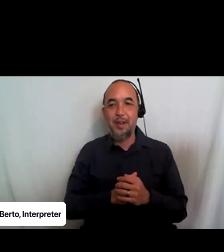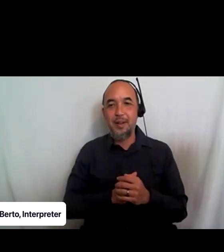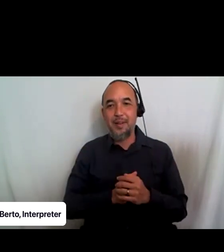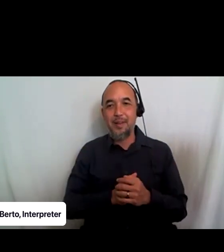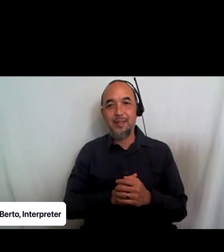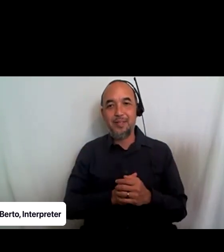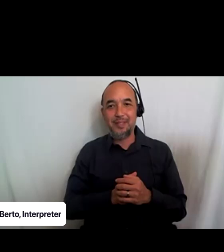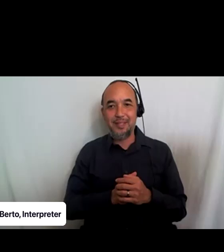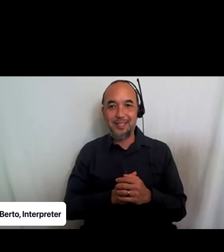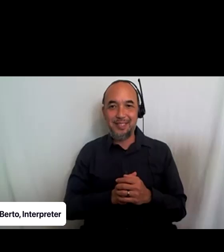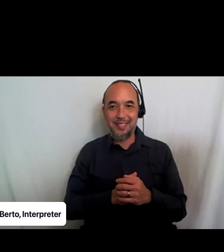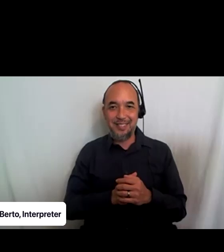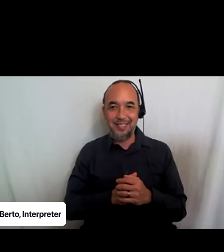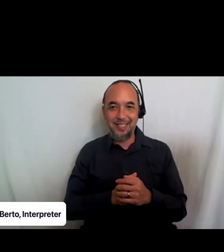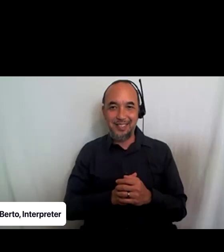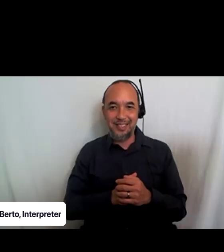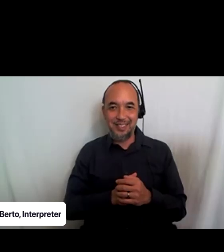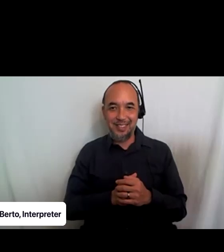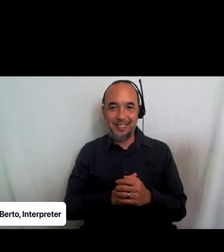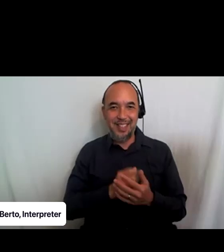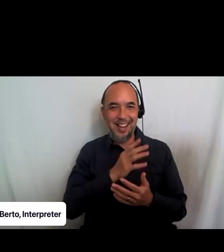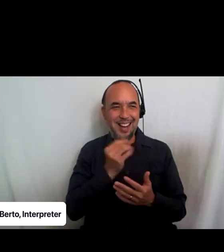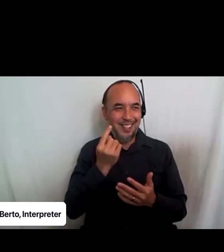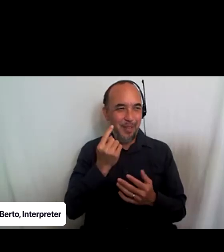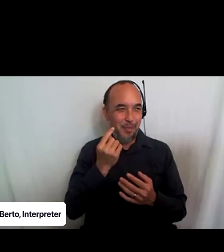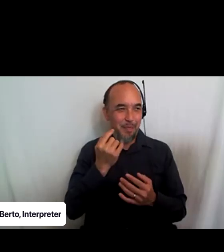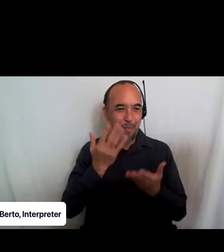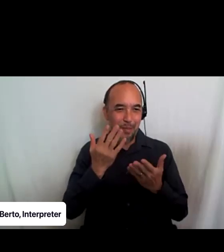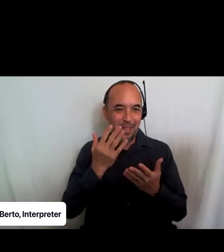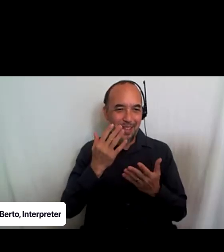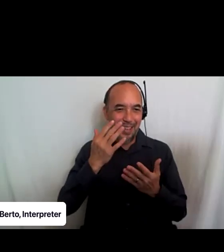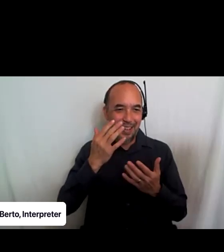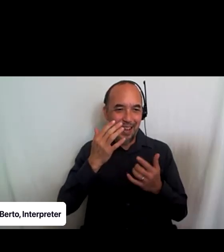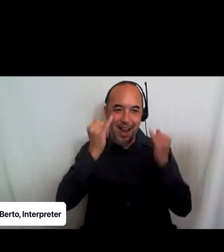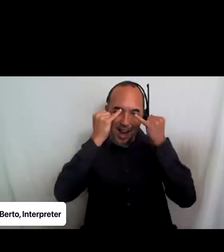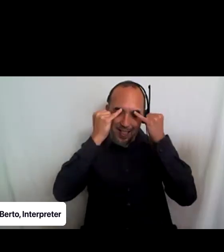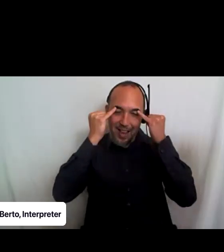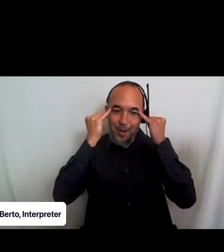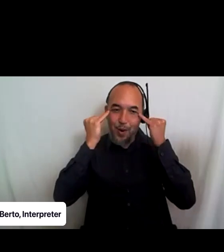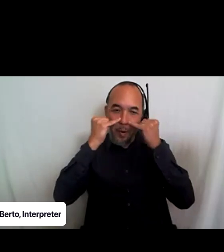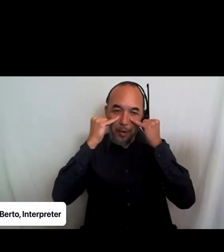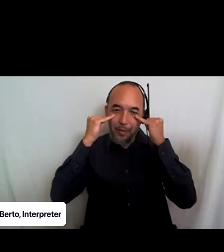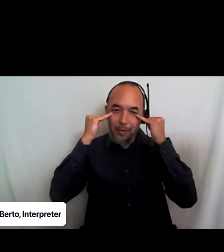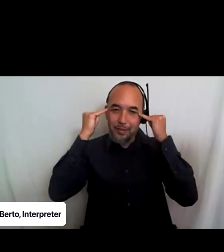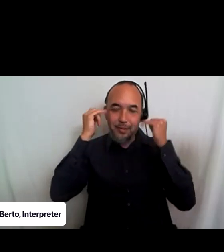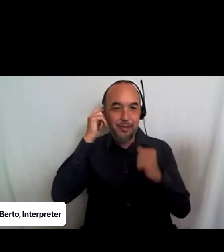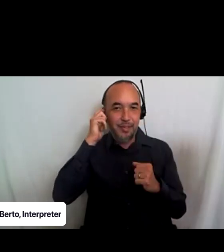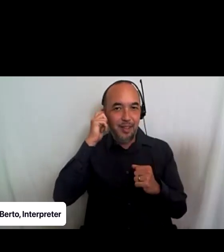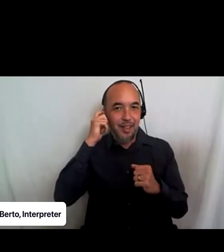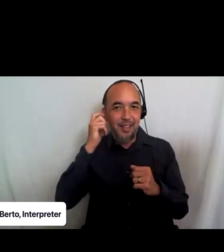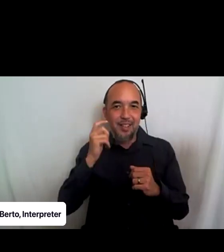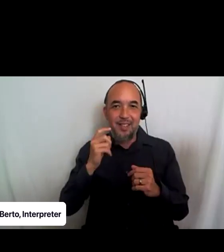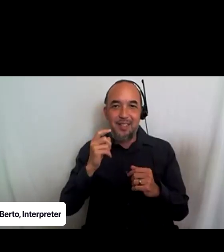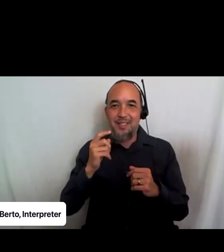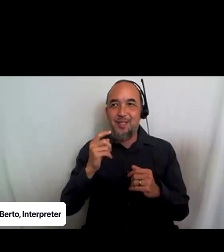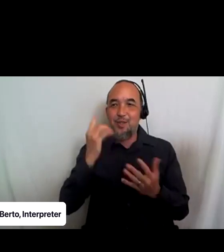then something with hair. I don't know if it was some eyeliner or something that made him just pop. So Blackbeard sees him come in, and they're